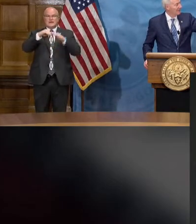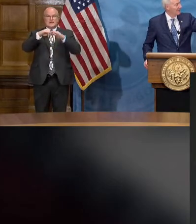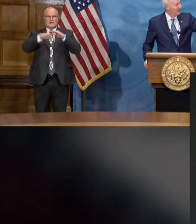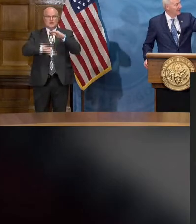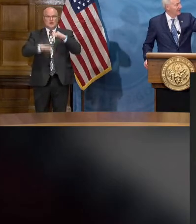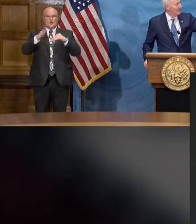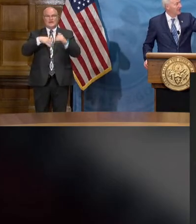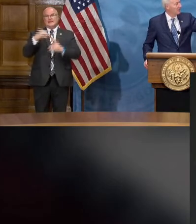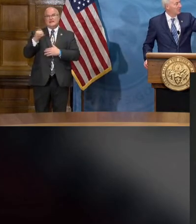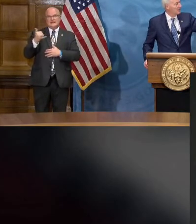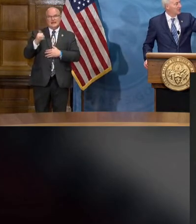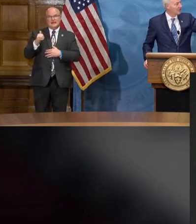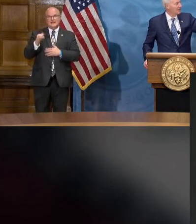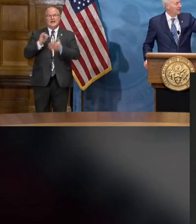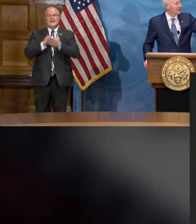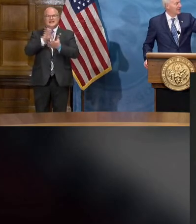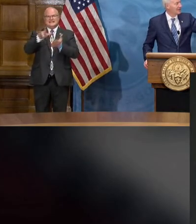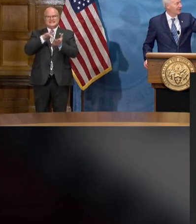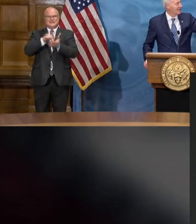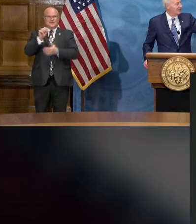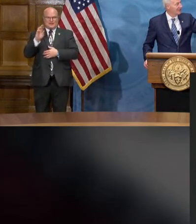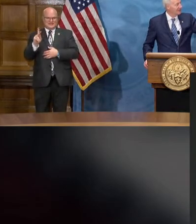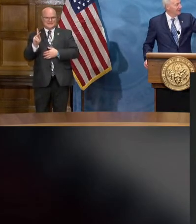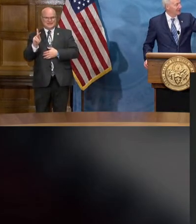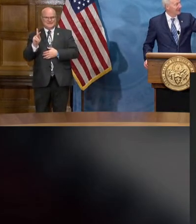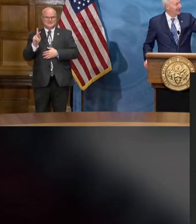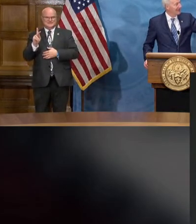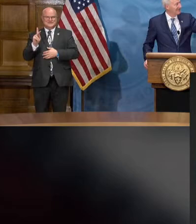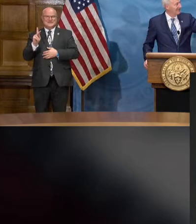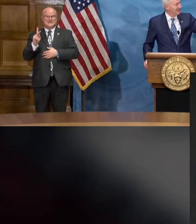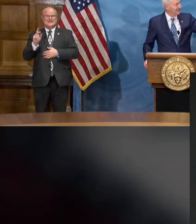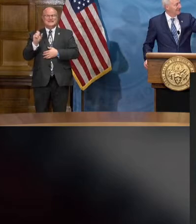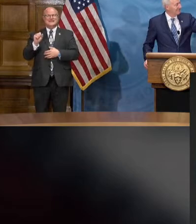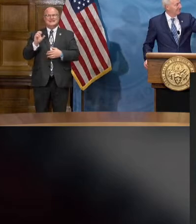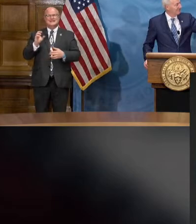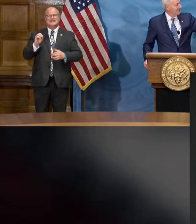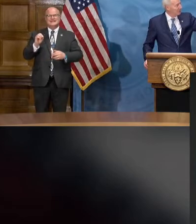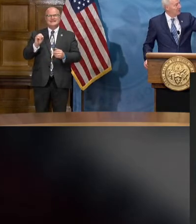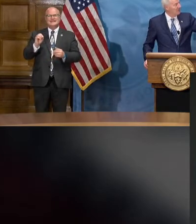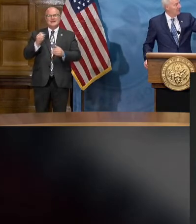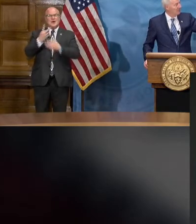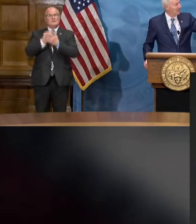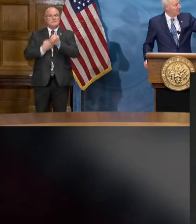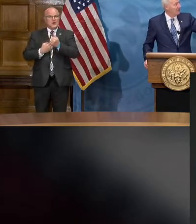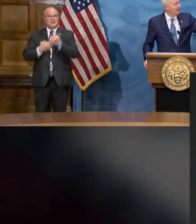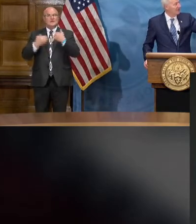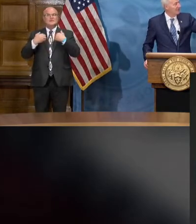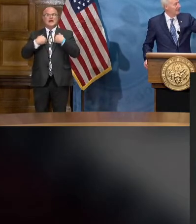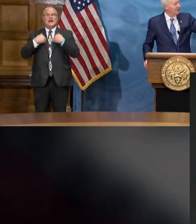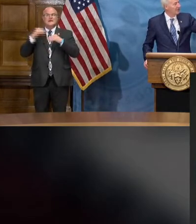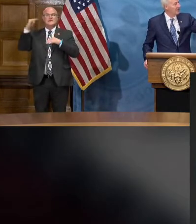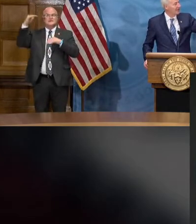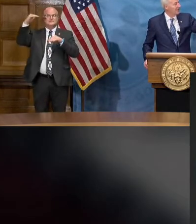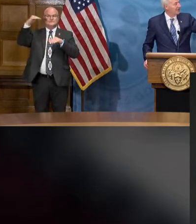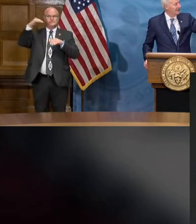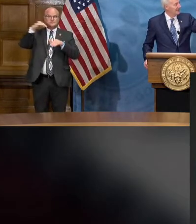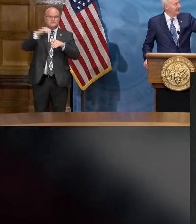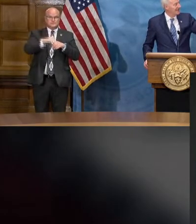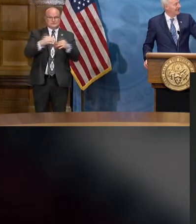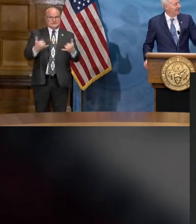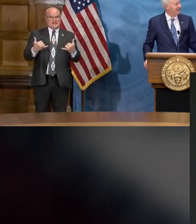lower than the yellow, which is Central Arkansas. And so, but both of them have trended in a better